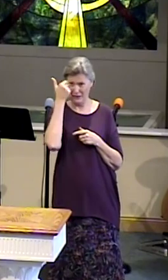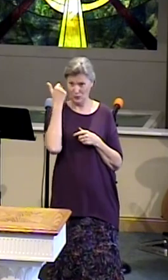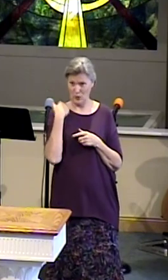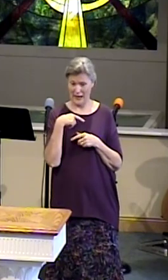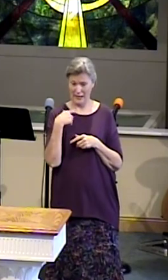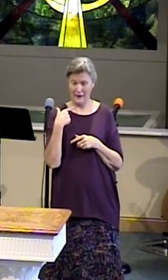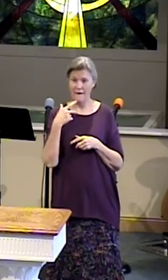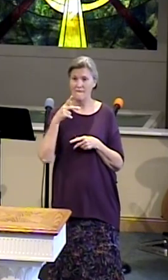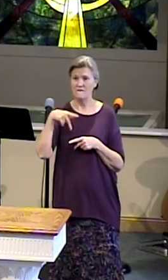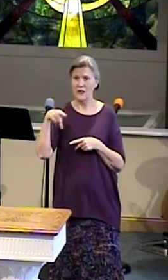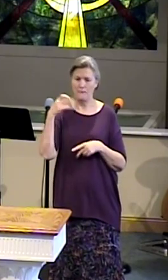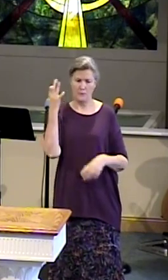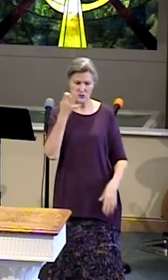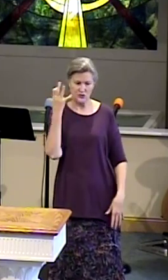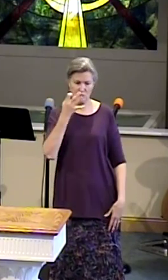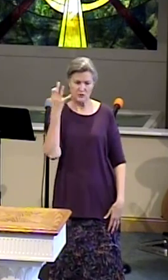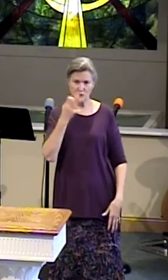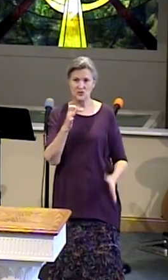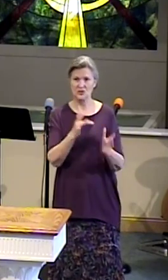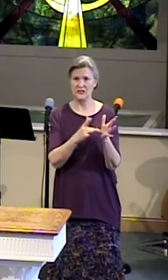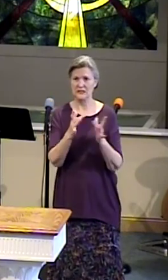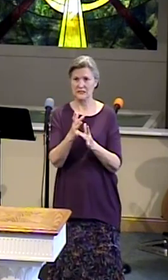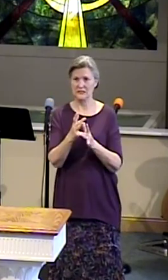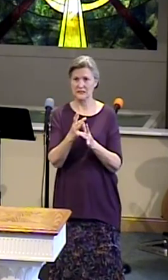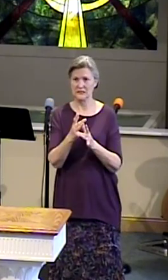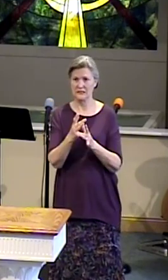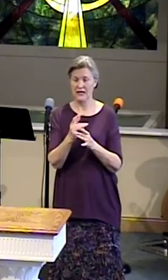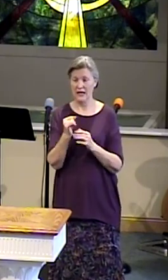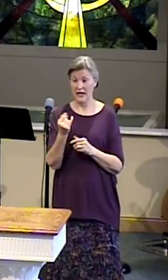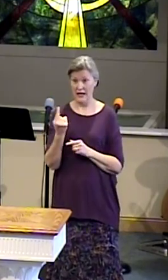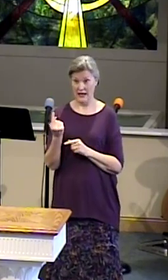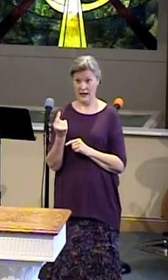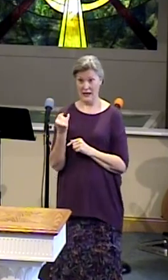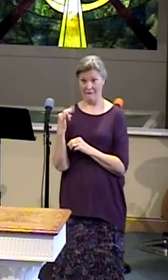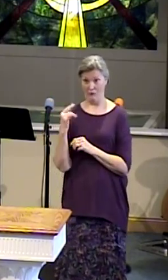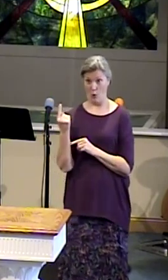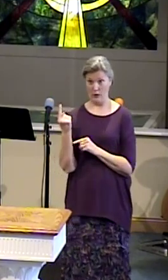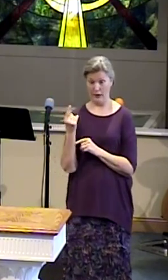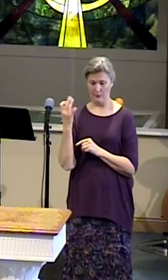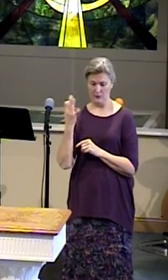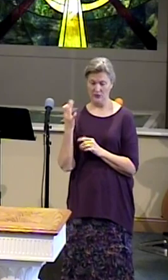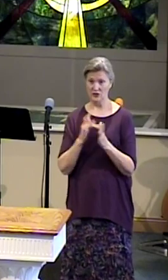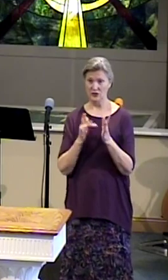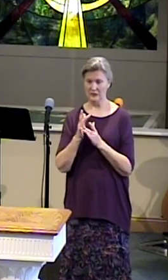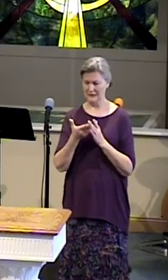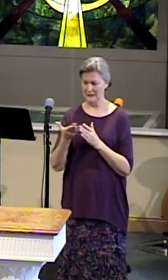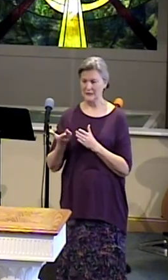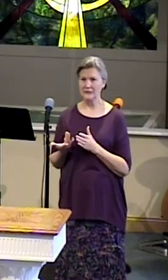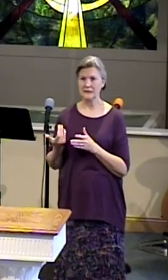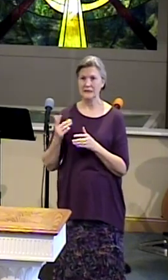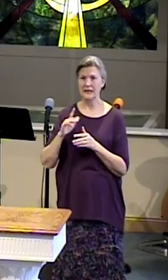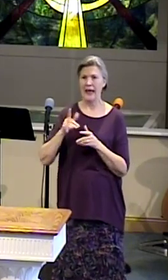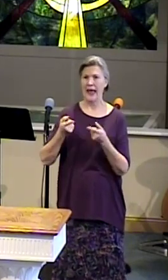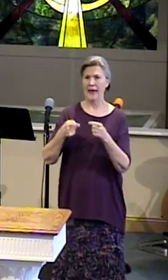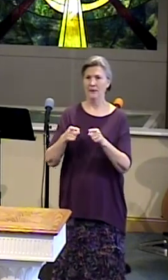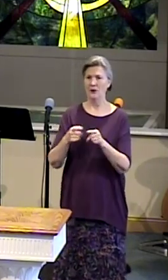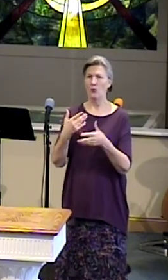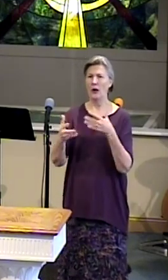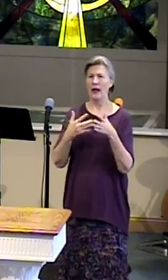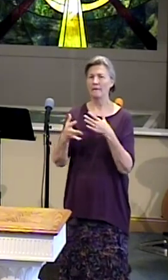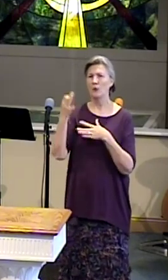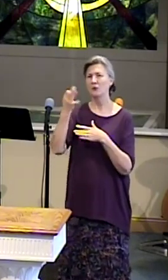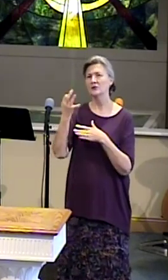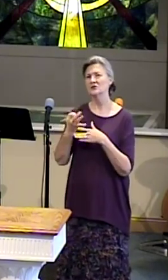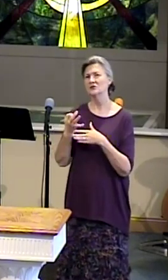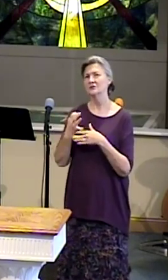If people just preach Jesus, these things are supposed to happen. That's what. So, whatever preaching Jesus is, needs